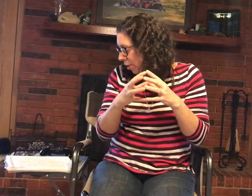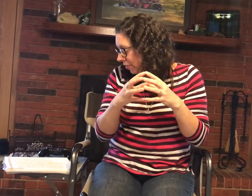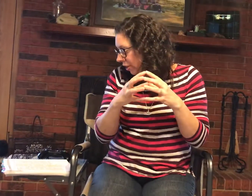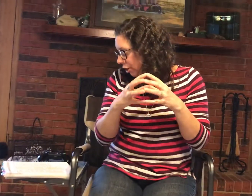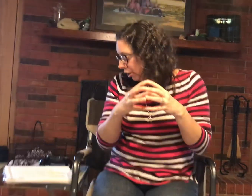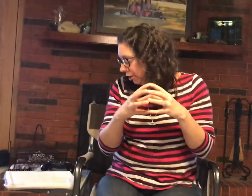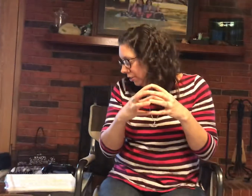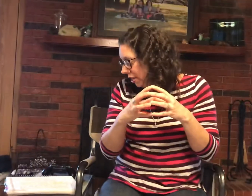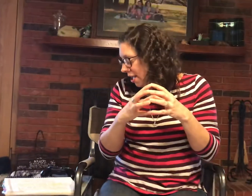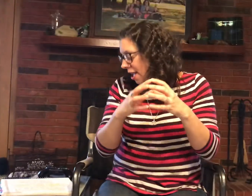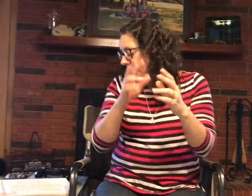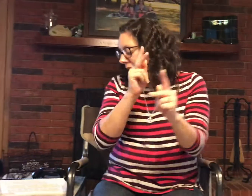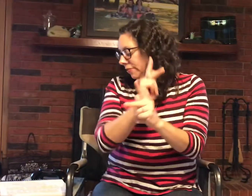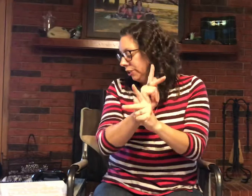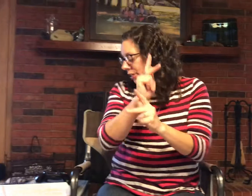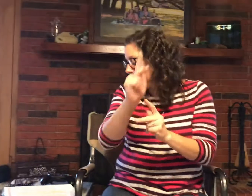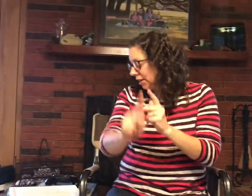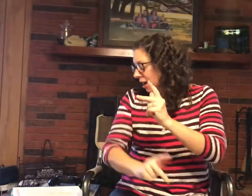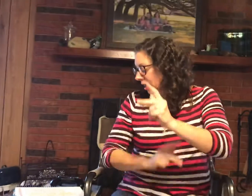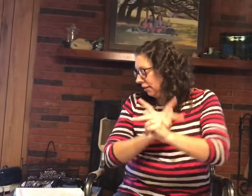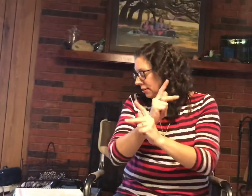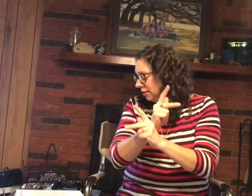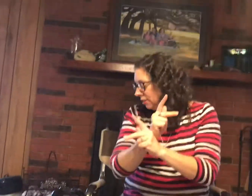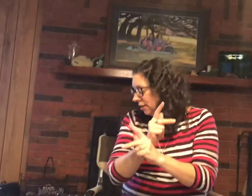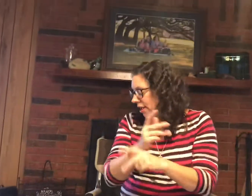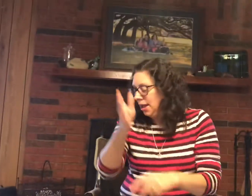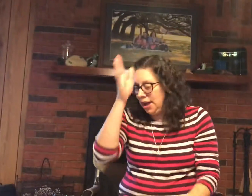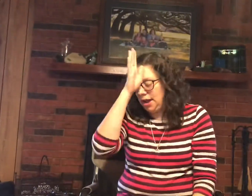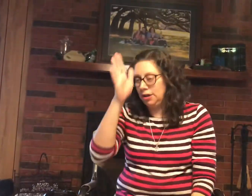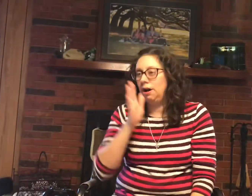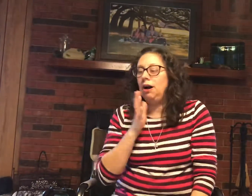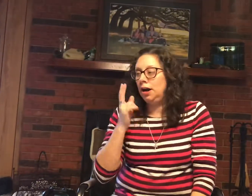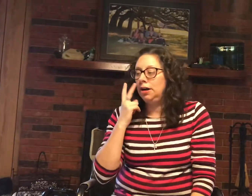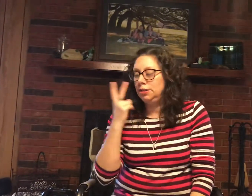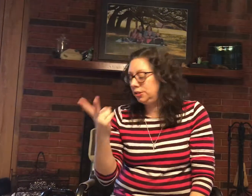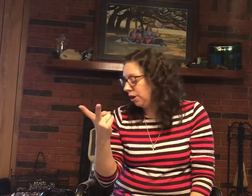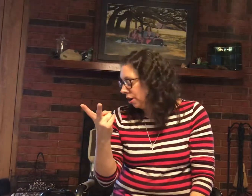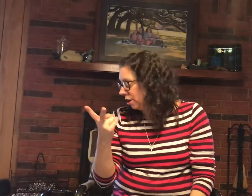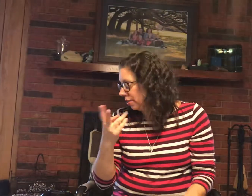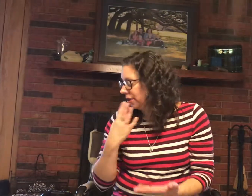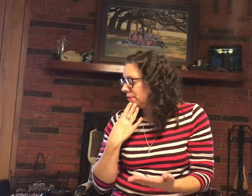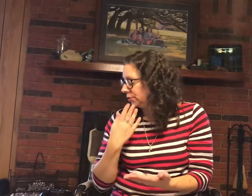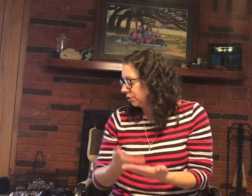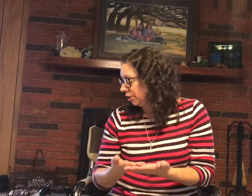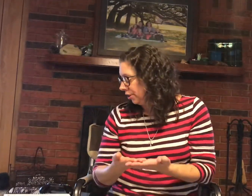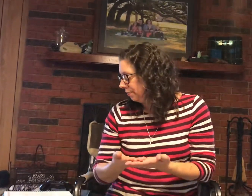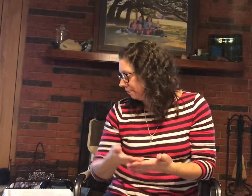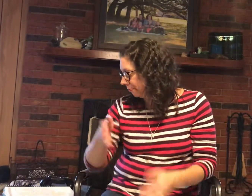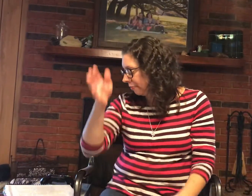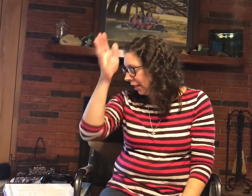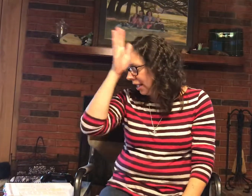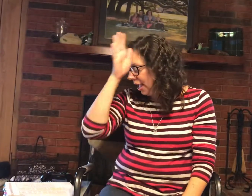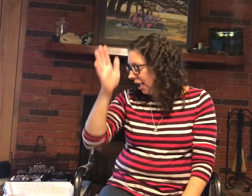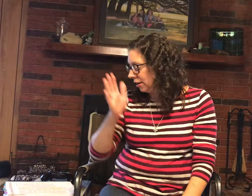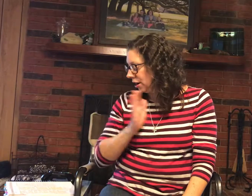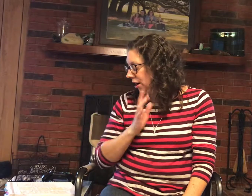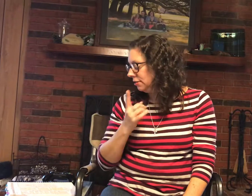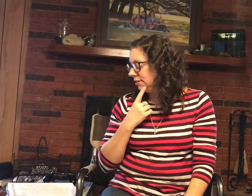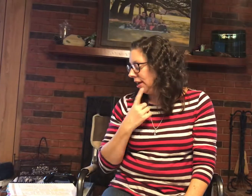the earth after his kind. And God saw that it was good. And God